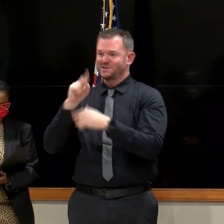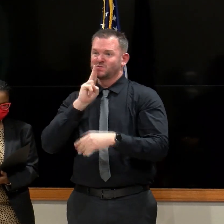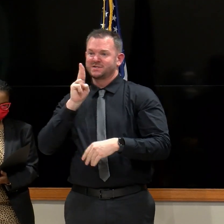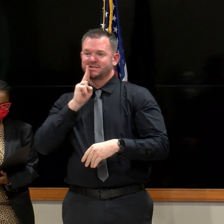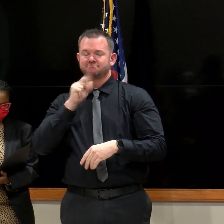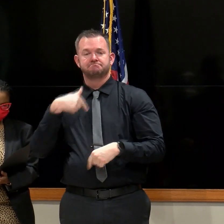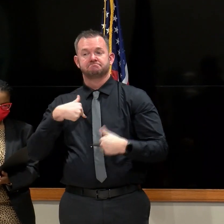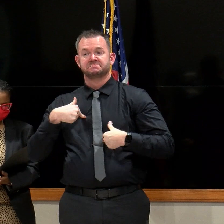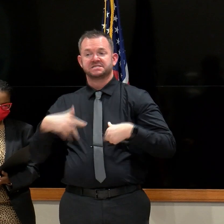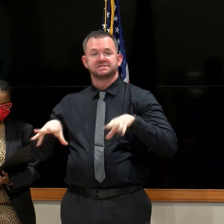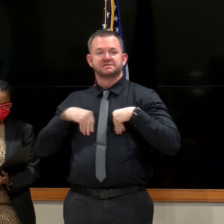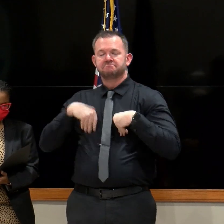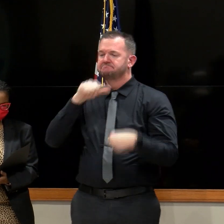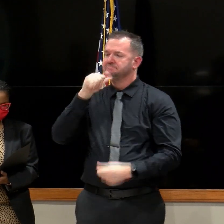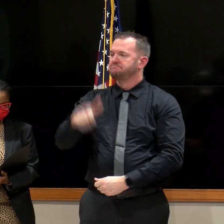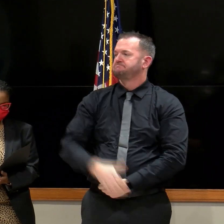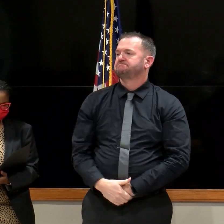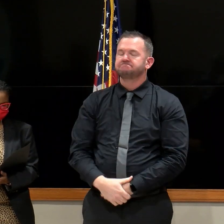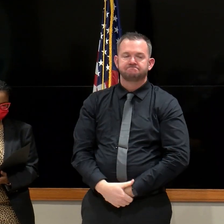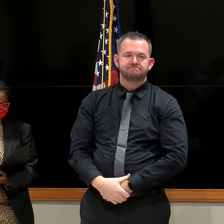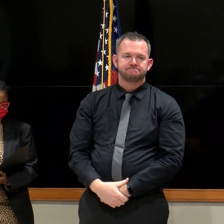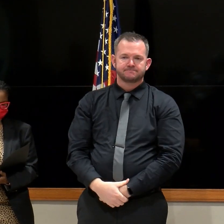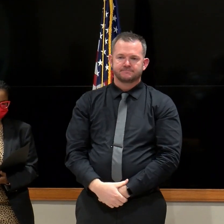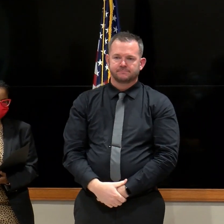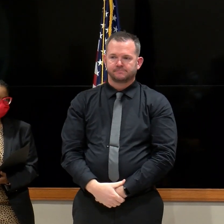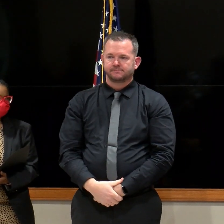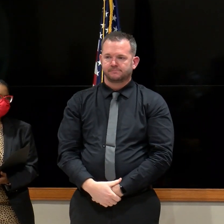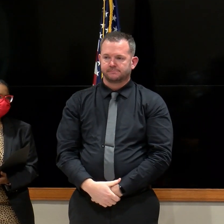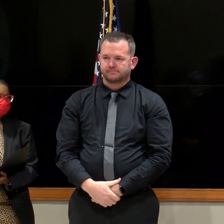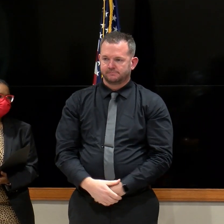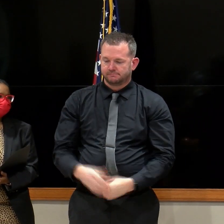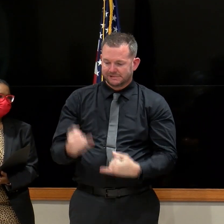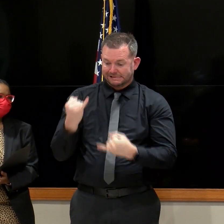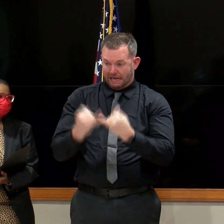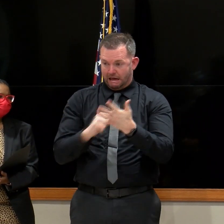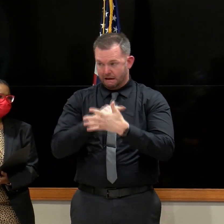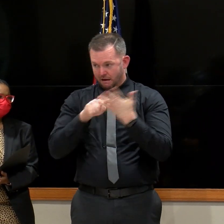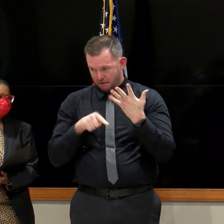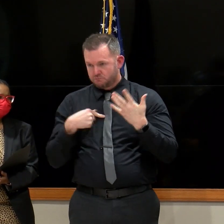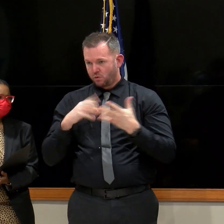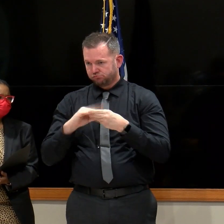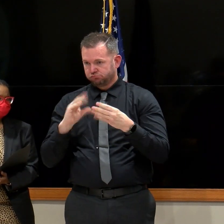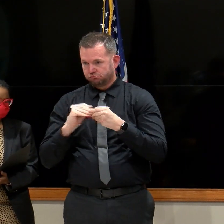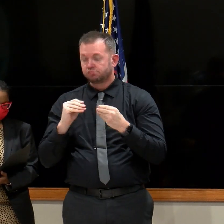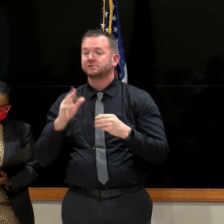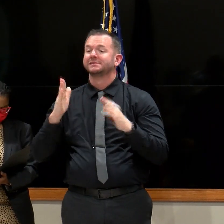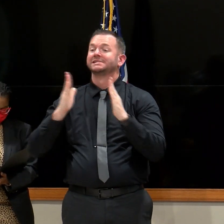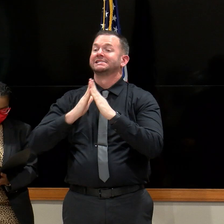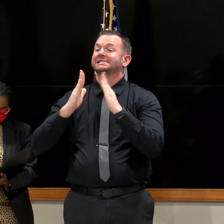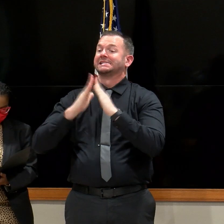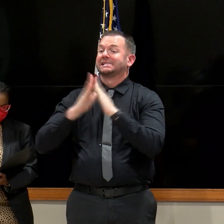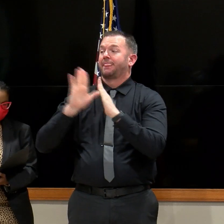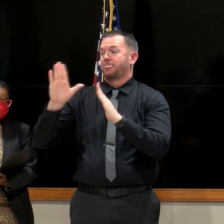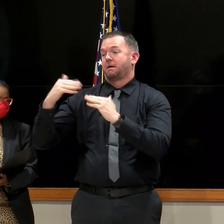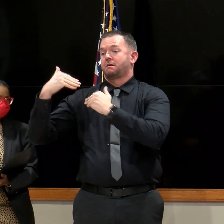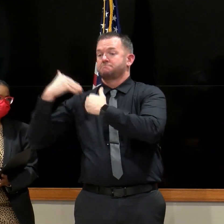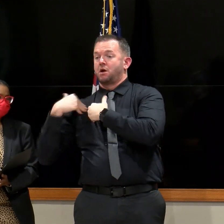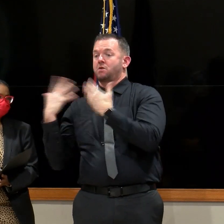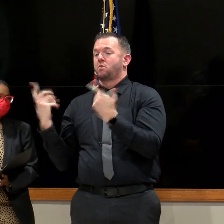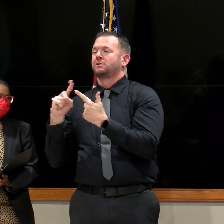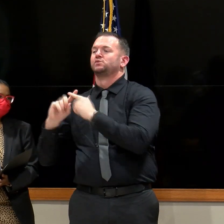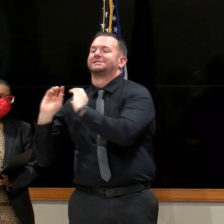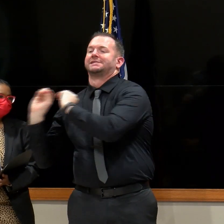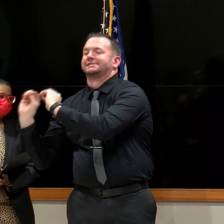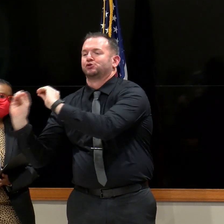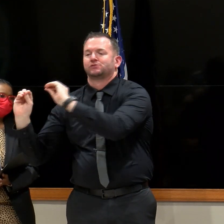not going to be allowed. Lastly, let me just say that the city is doing its part to educate and protect people